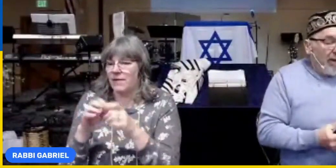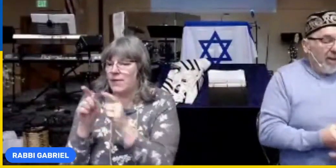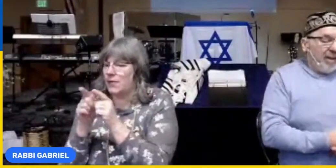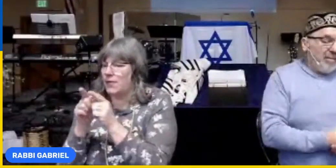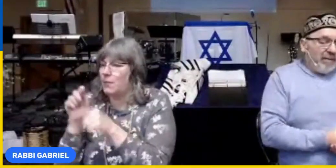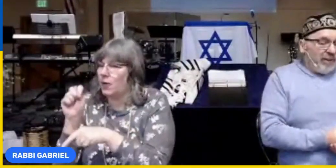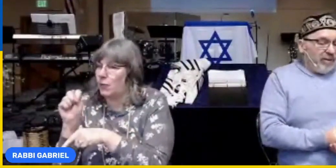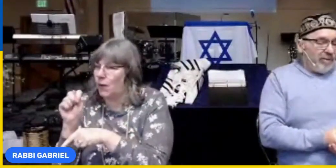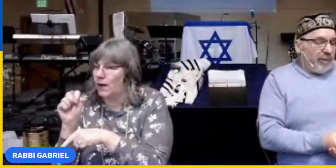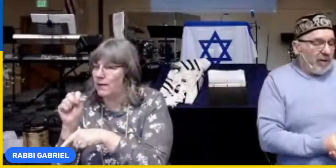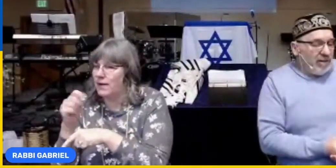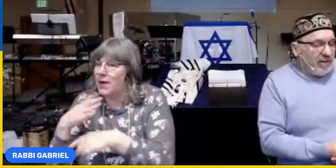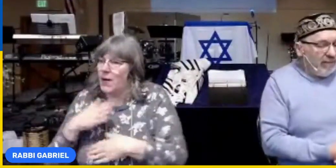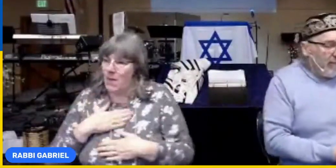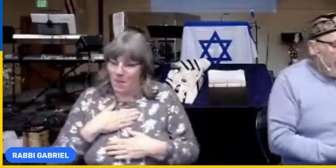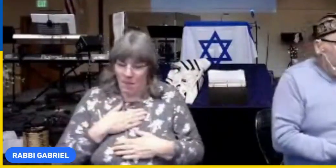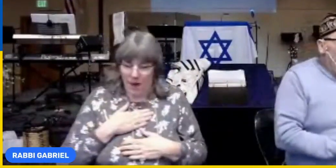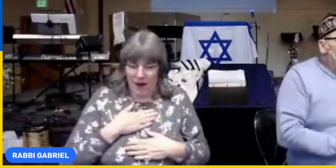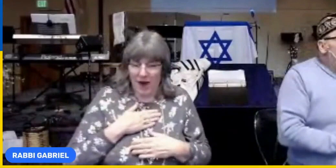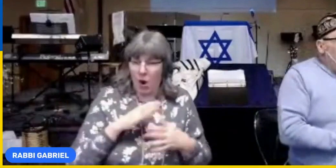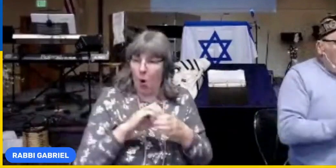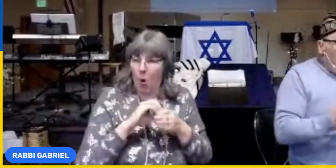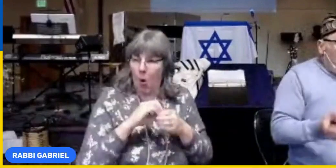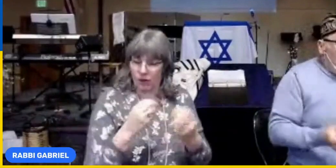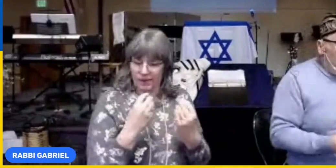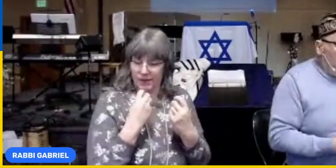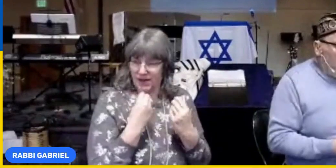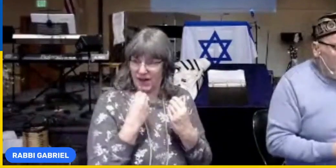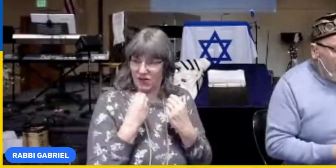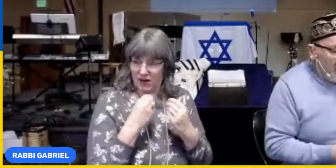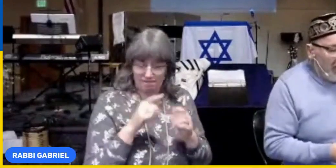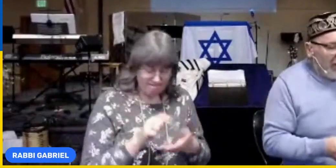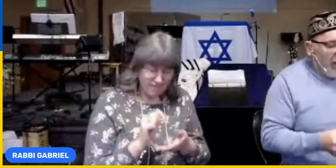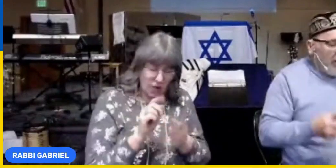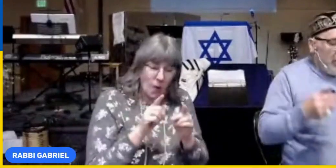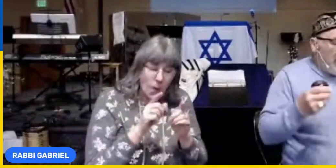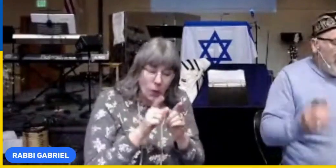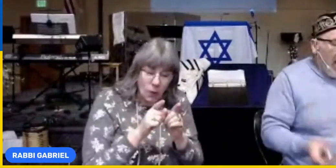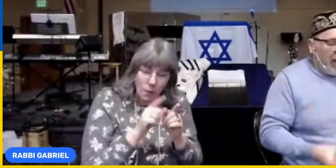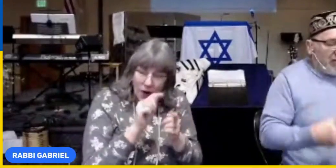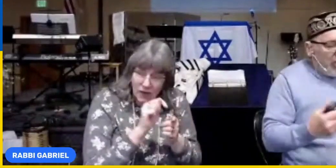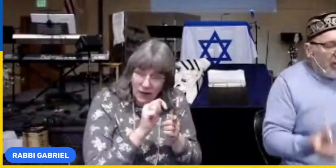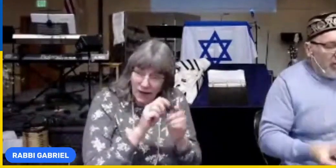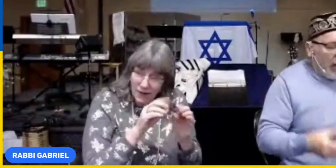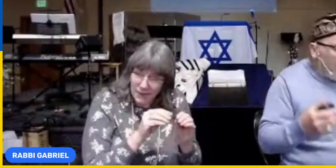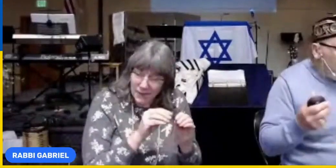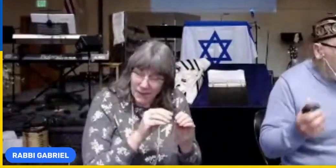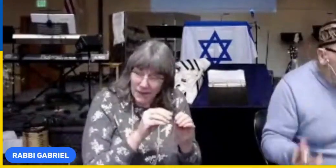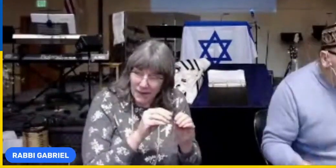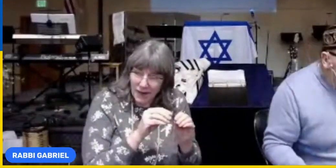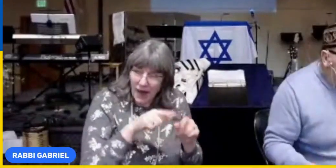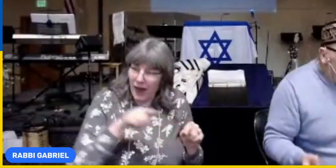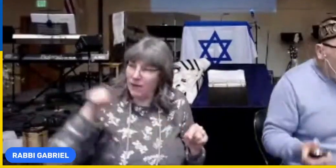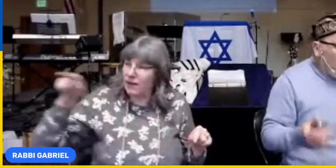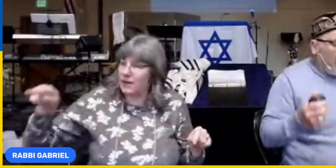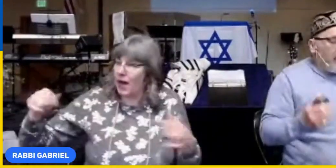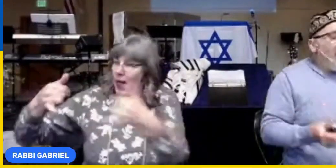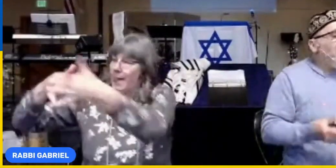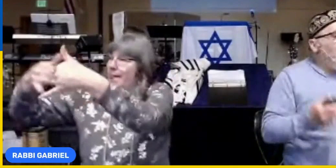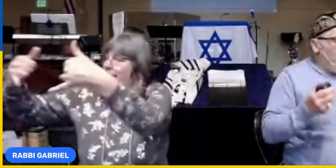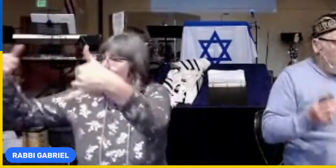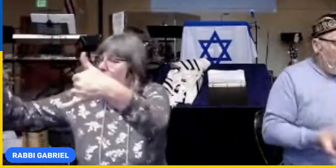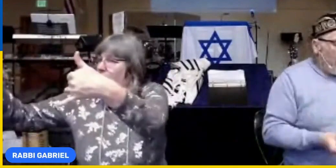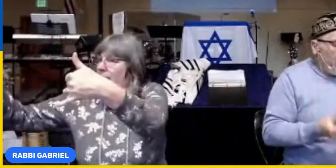which is operating in my various parts. We so much want to do the right thing, to be nice, gentle, altruistic, but